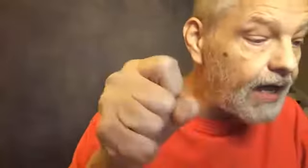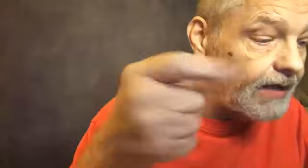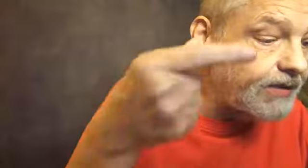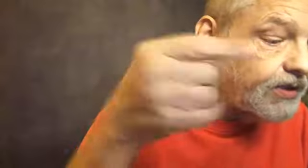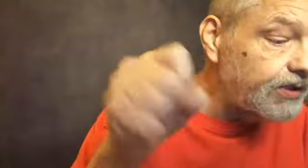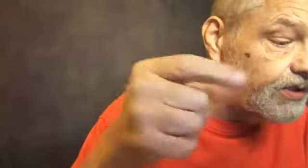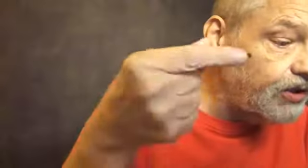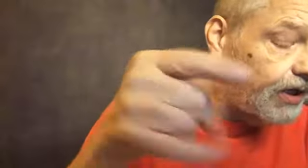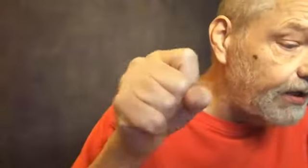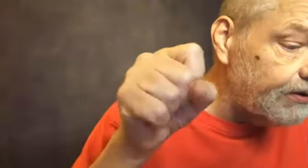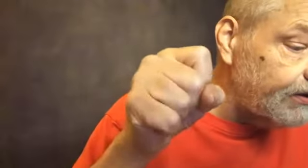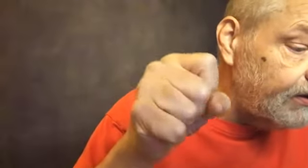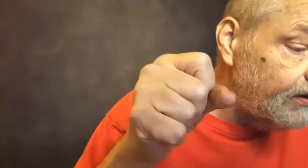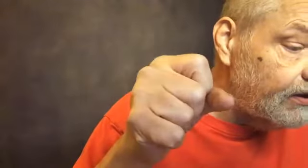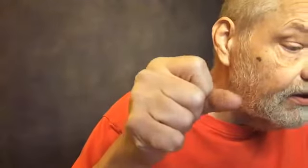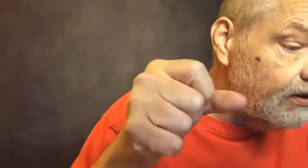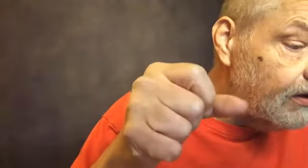Gas is just GS.